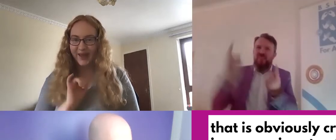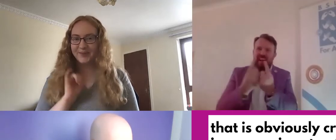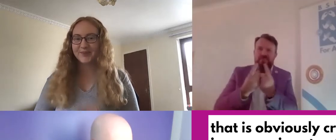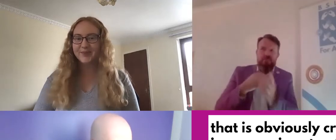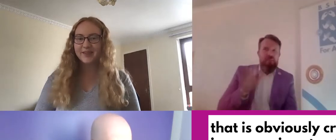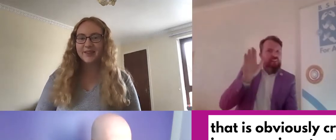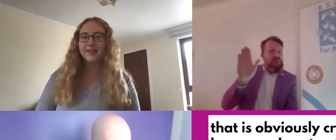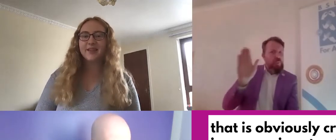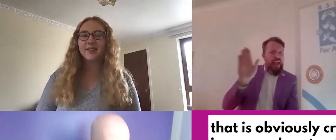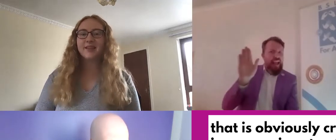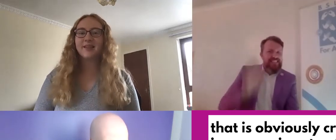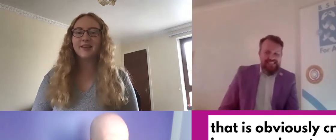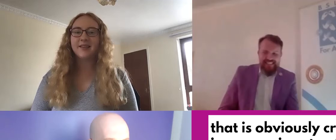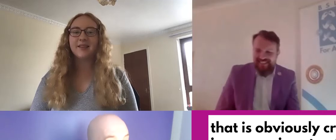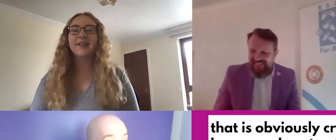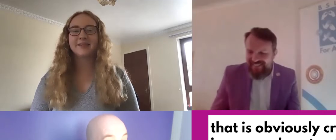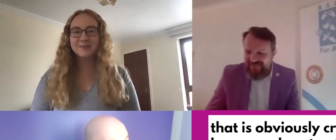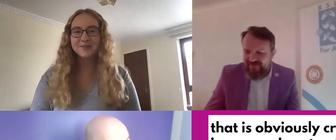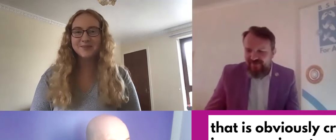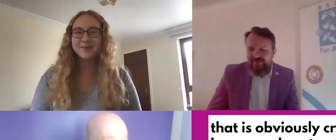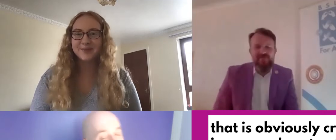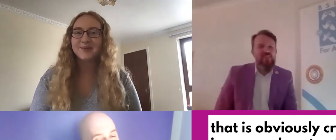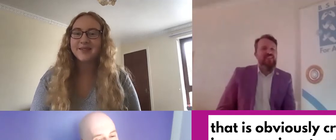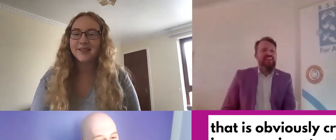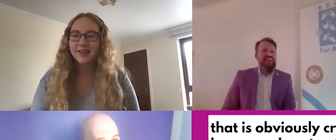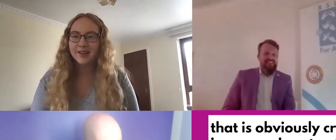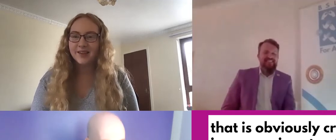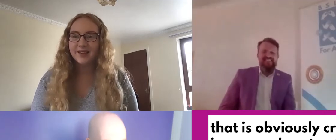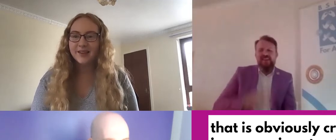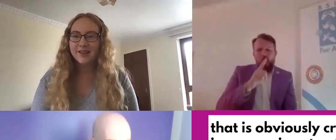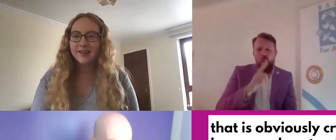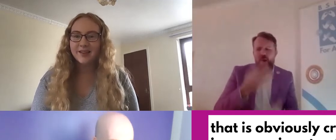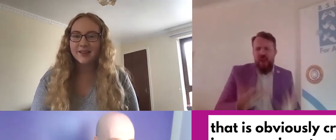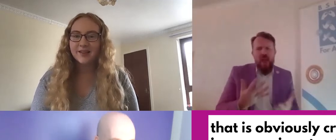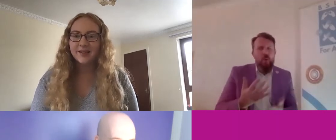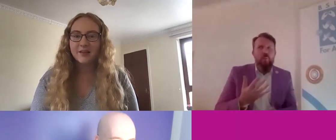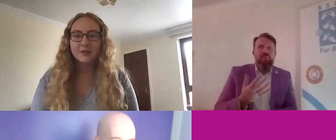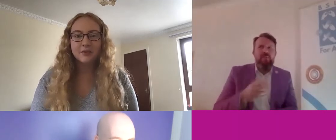work. That's obviously crucial in comparison to other things. They can wait.